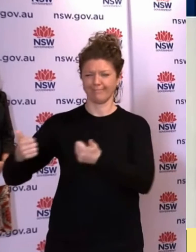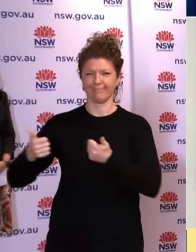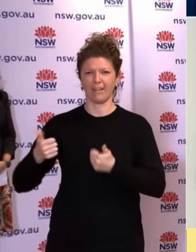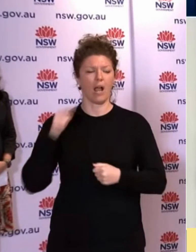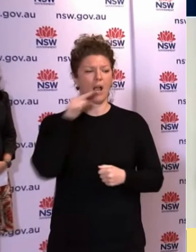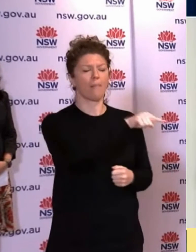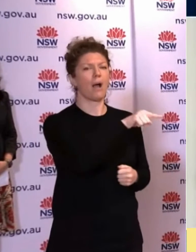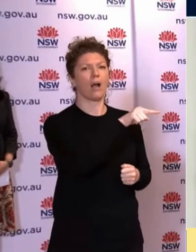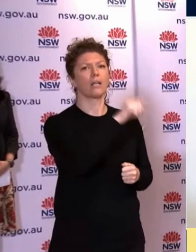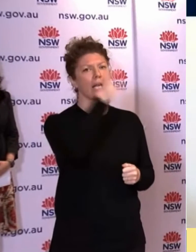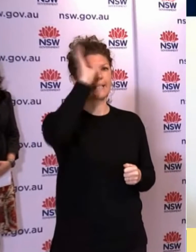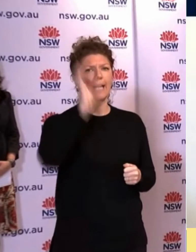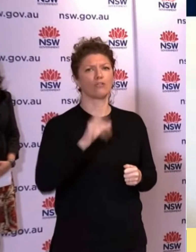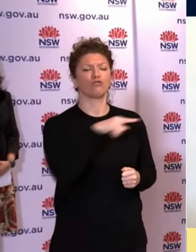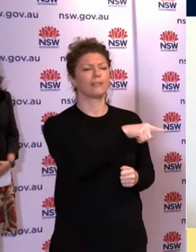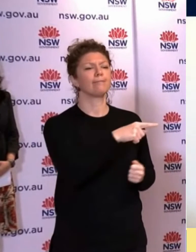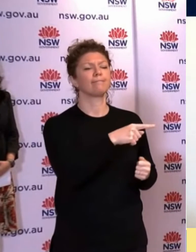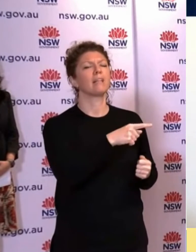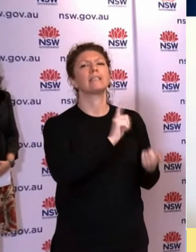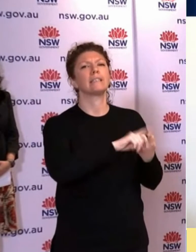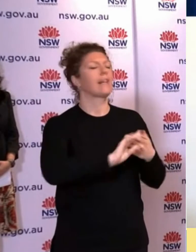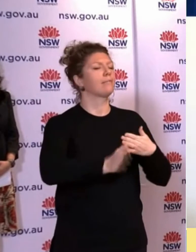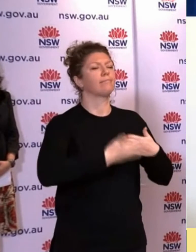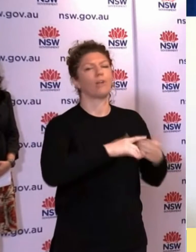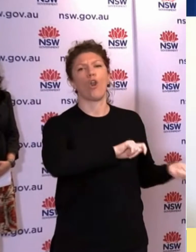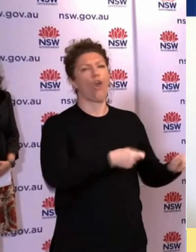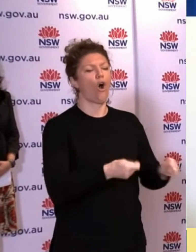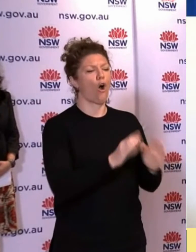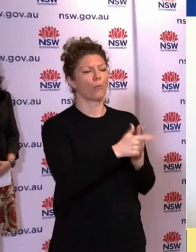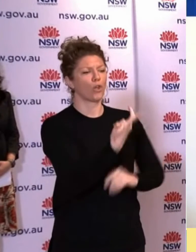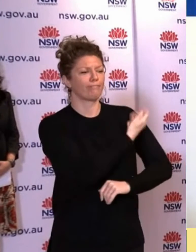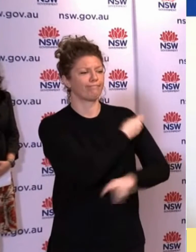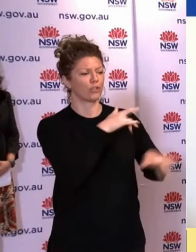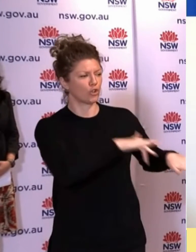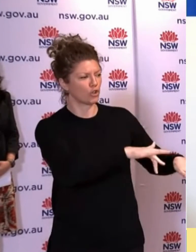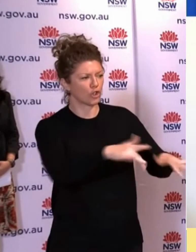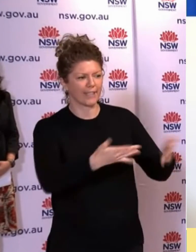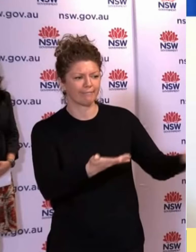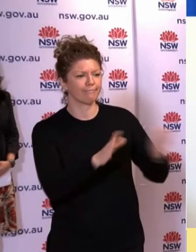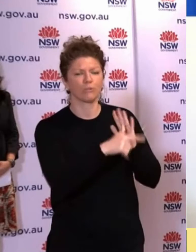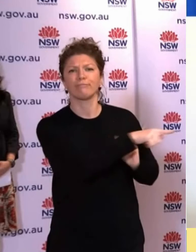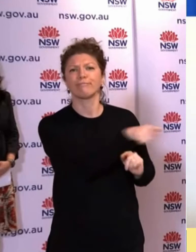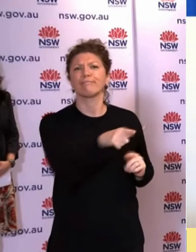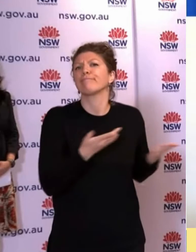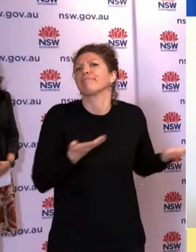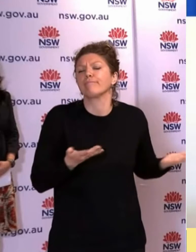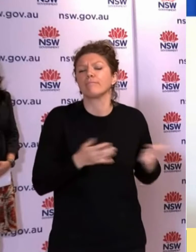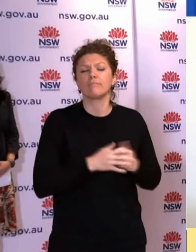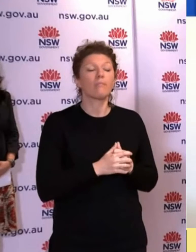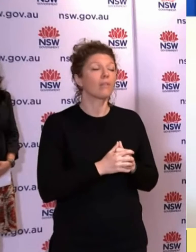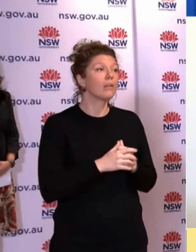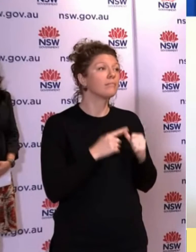their vaccination rates are so low? Look, obviously the Aboriginal population of the